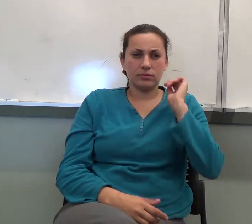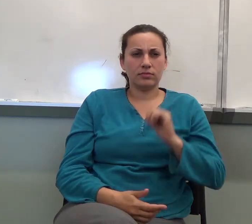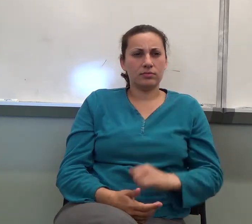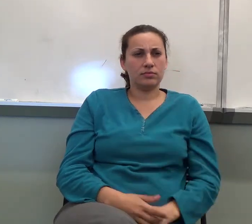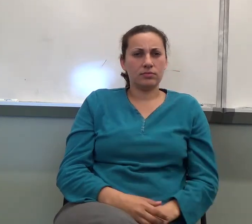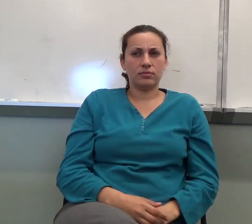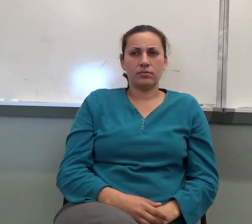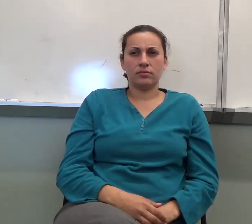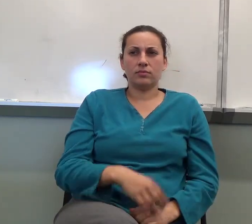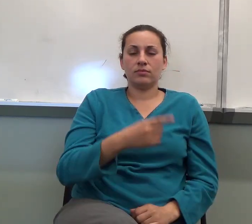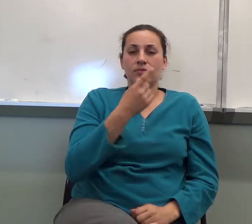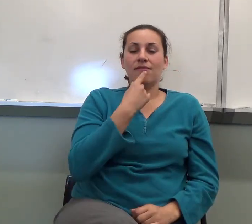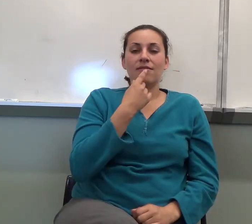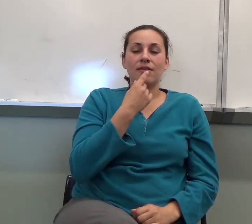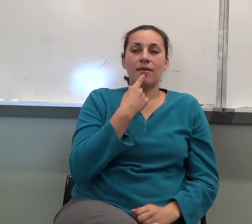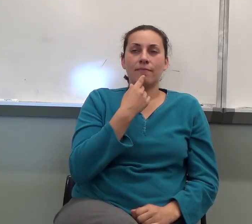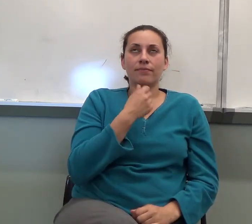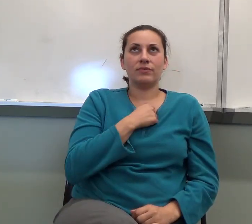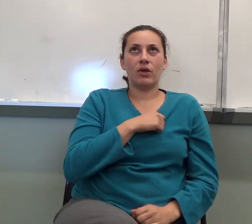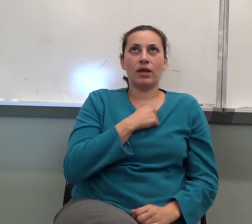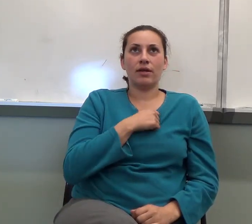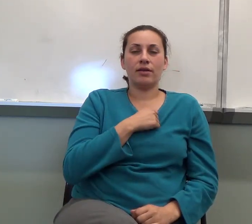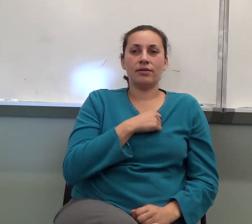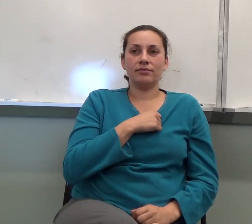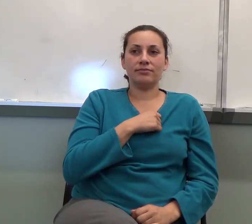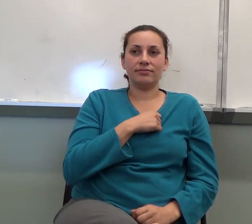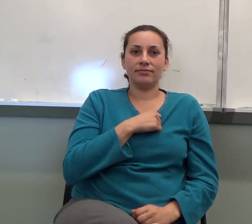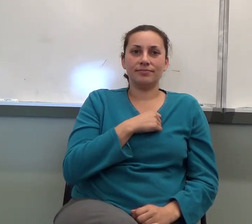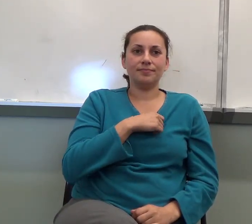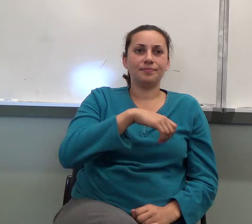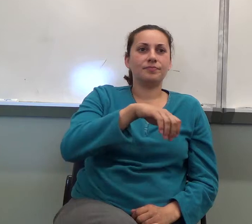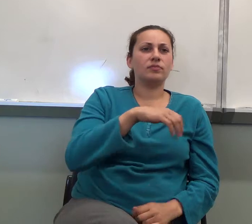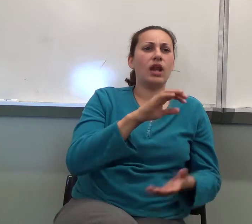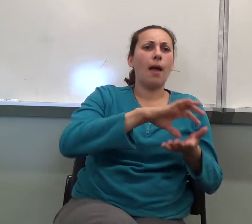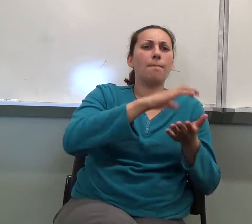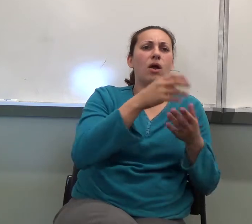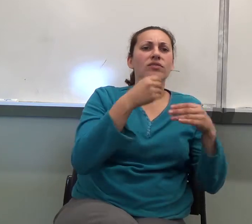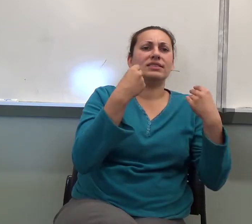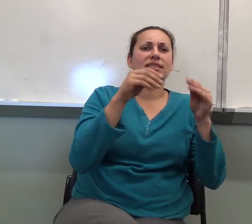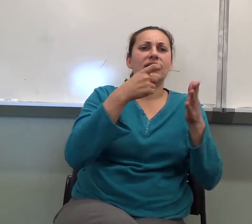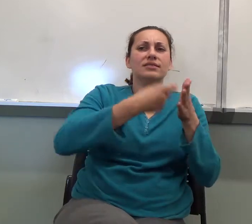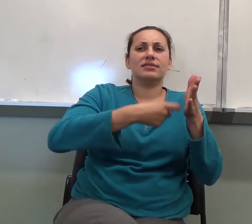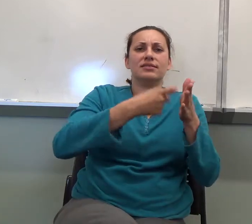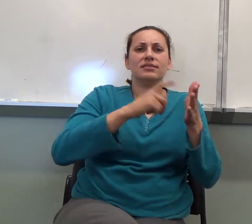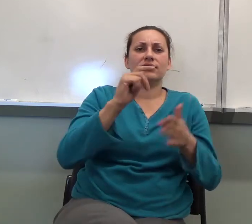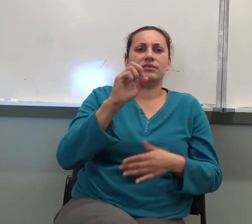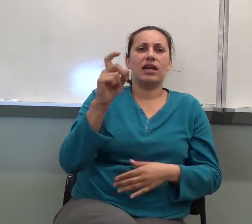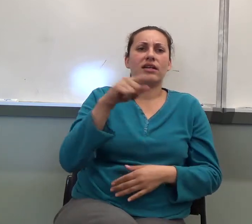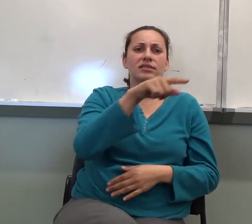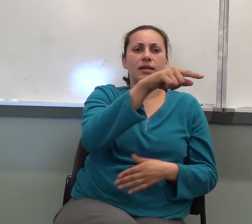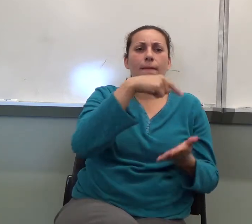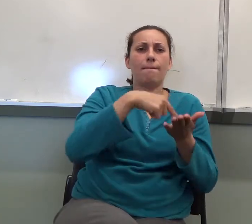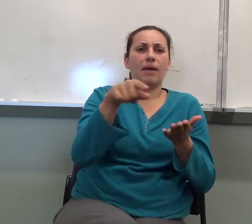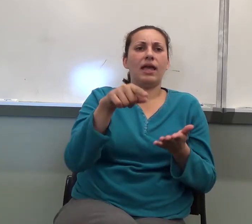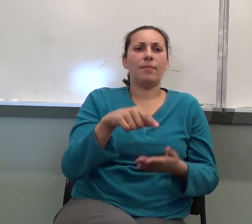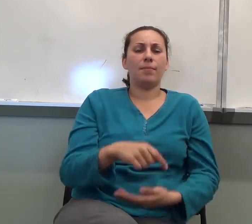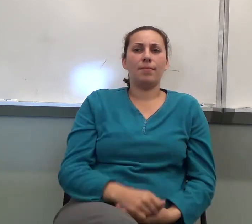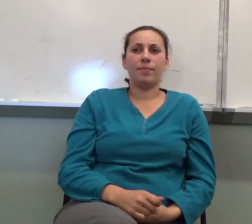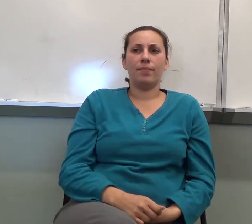Okay, it says if Charles, what is the amount of sales tax that he paid? The amount of tax, huh? All